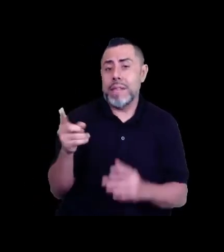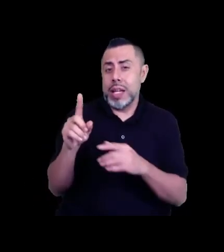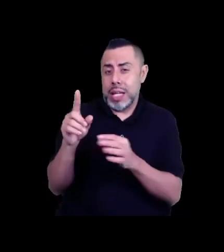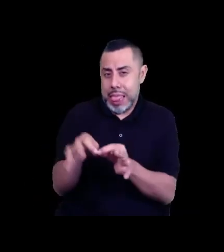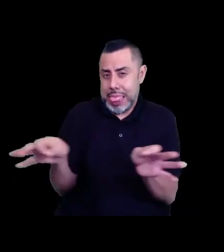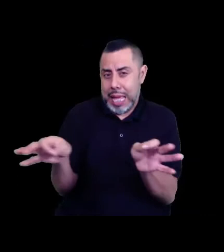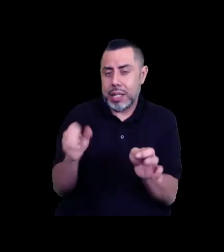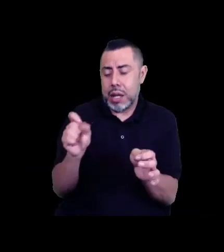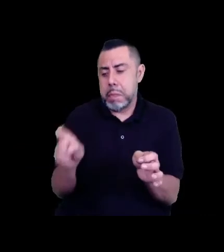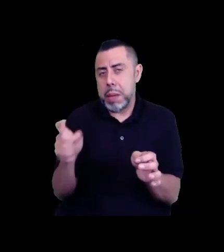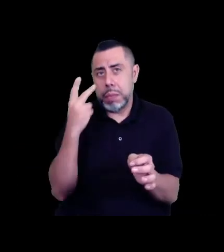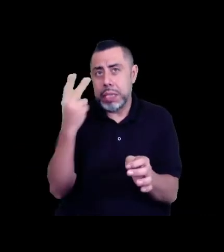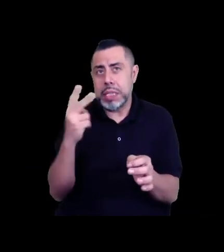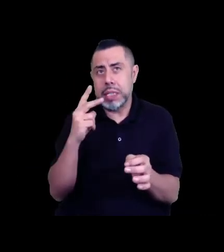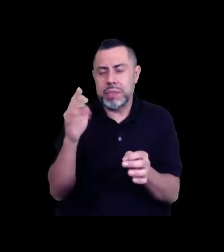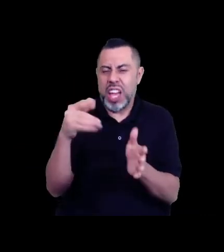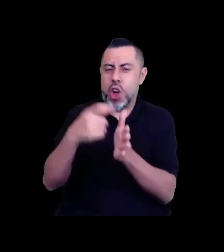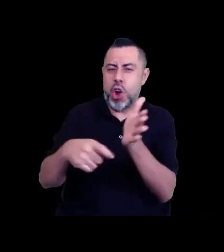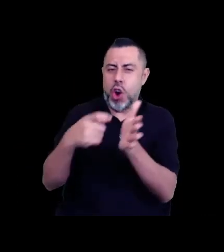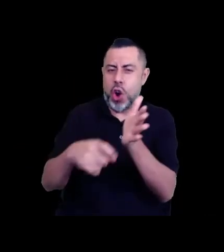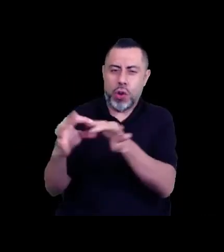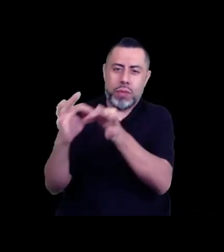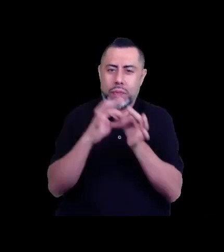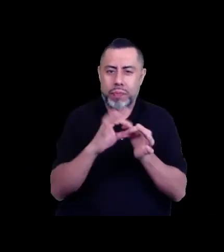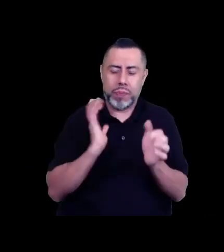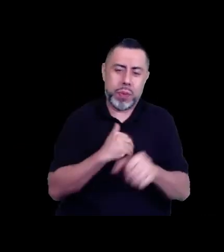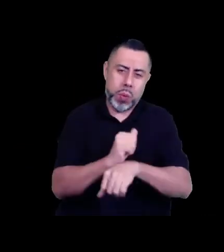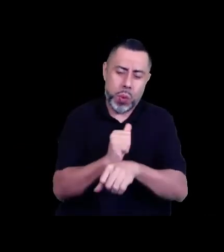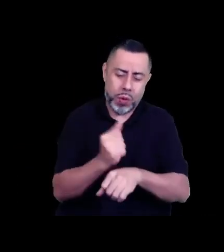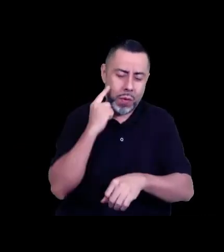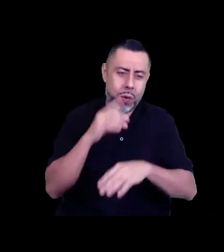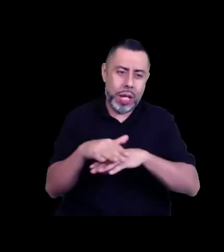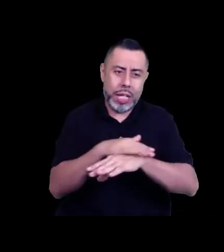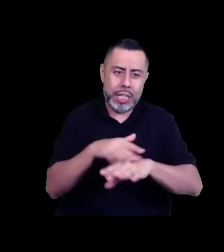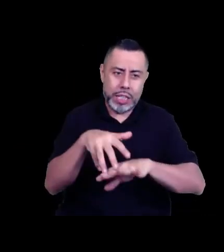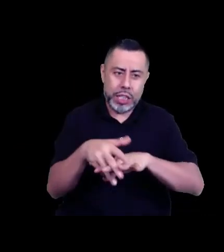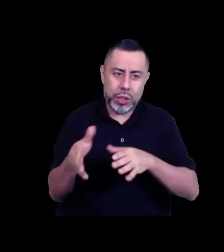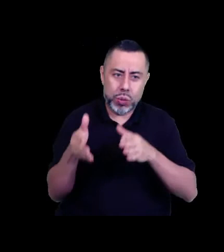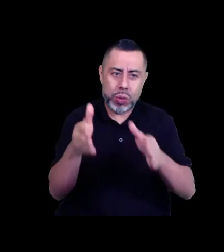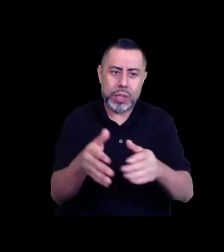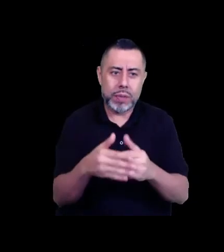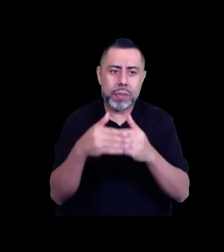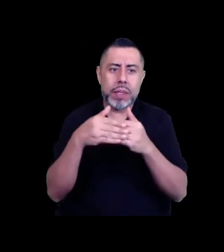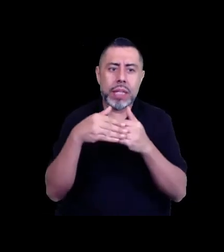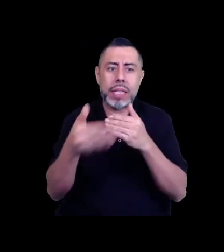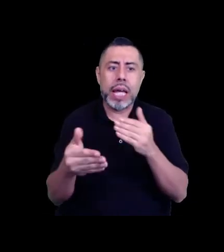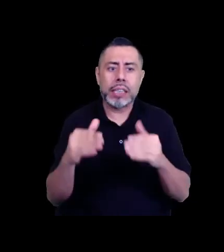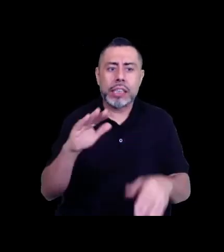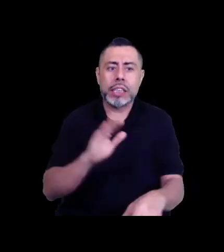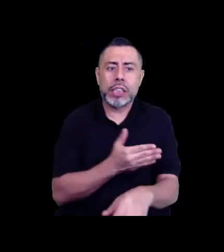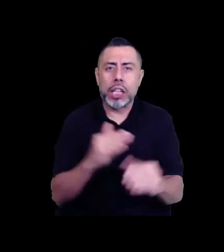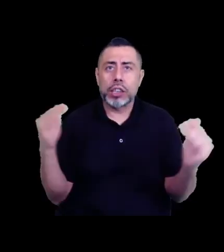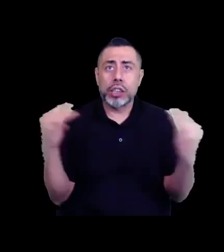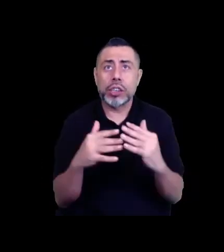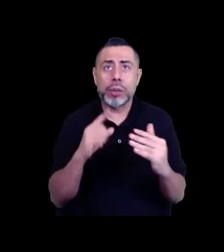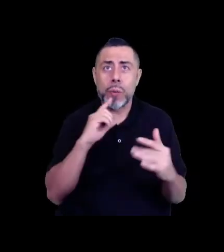Ways. So our next concert series that we're having, we're very excited about. November